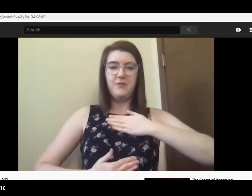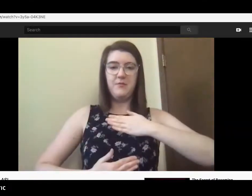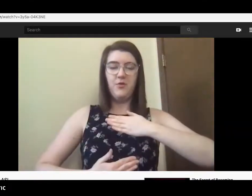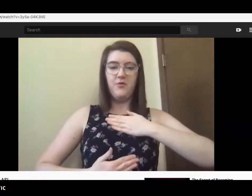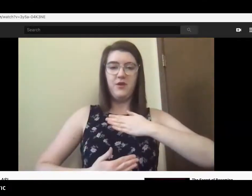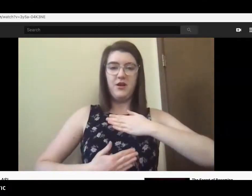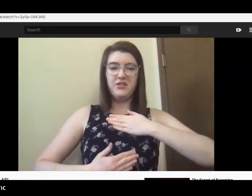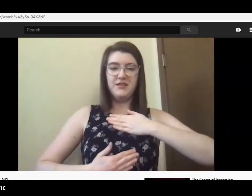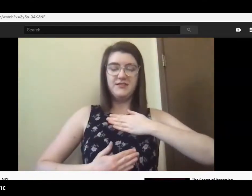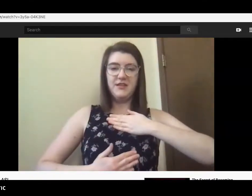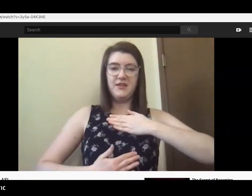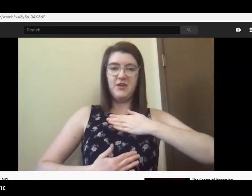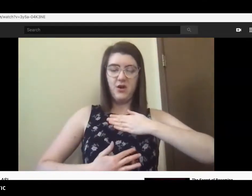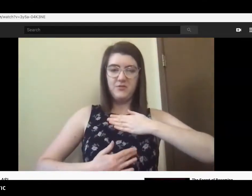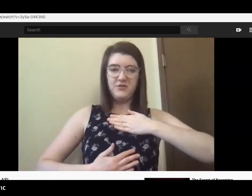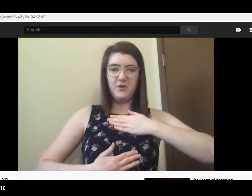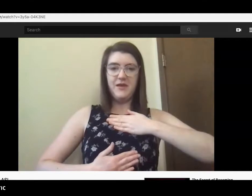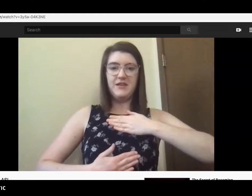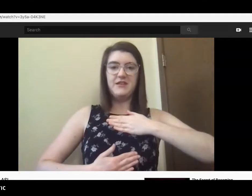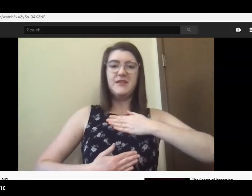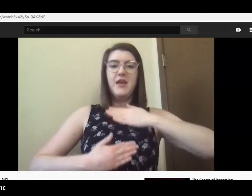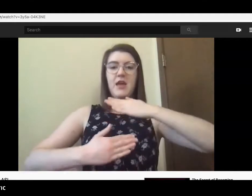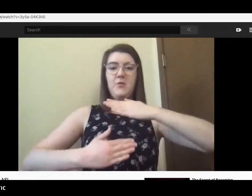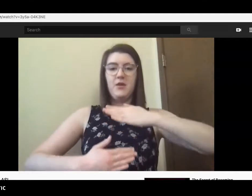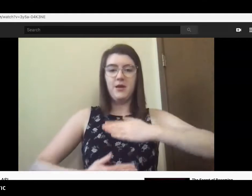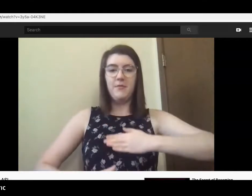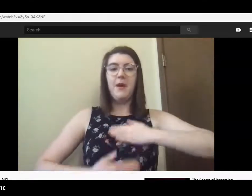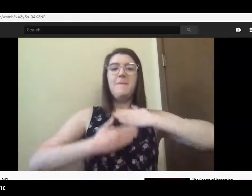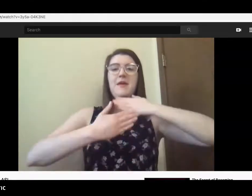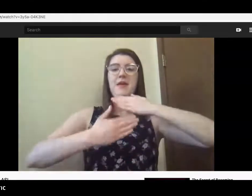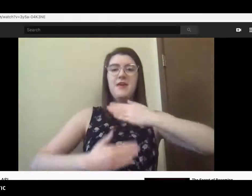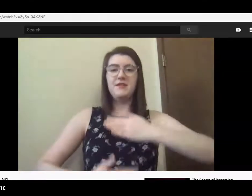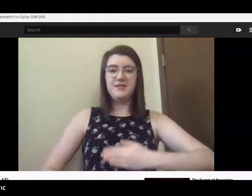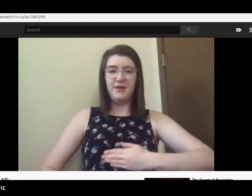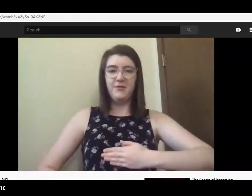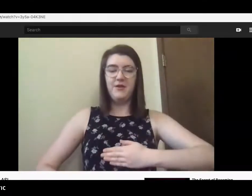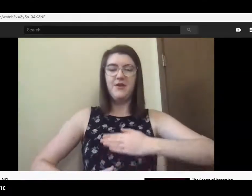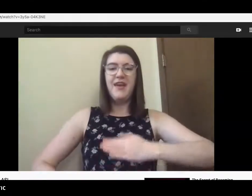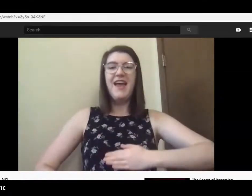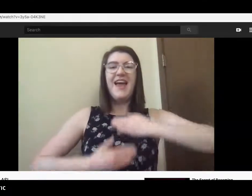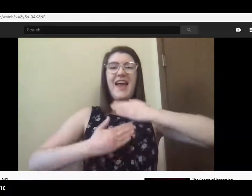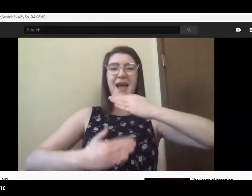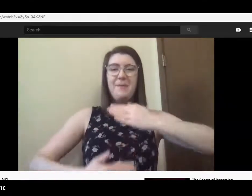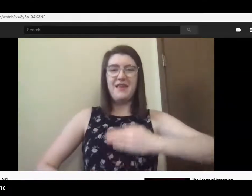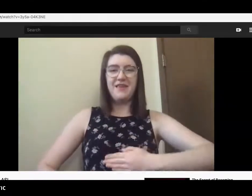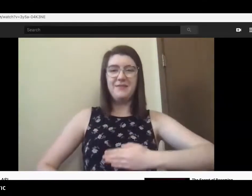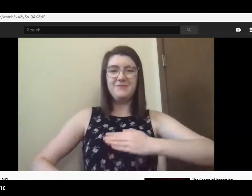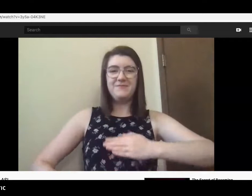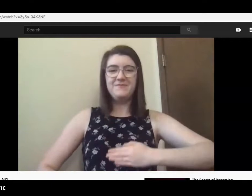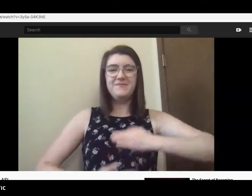them over our chest and almost to our bellies, and we come up and down. Happy.